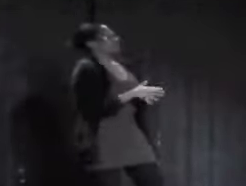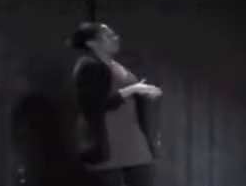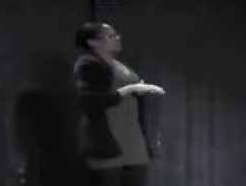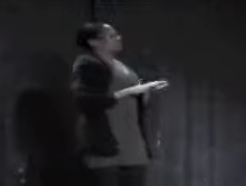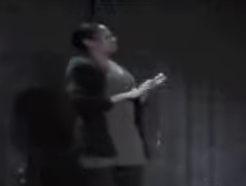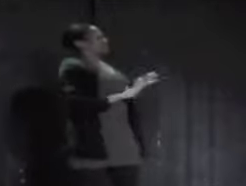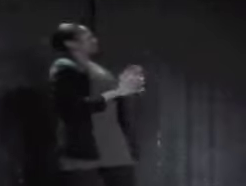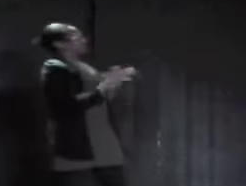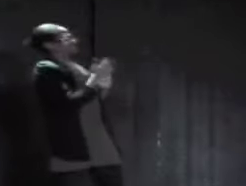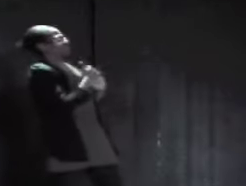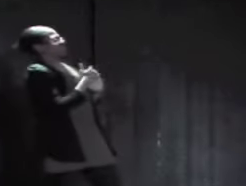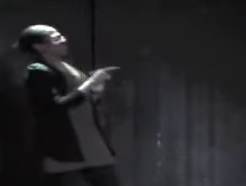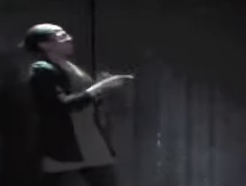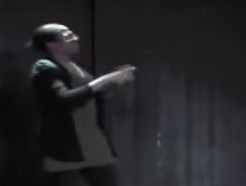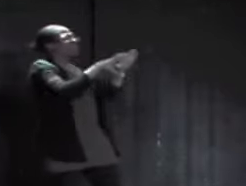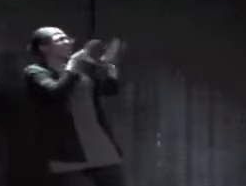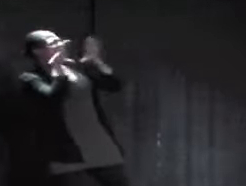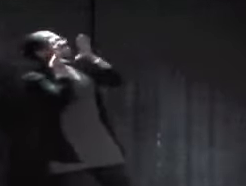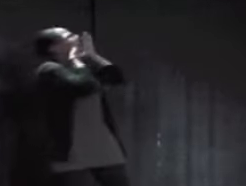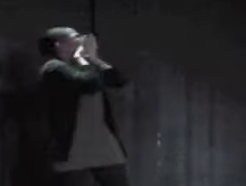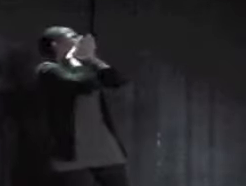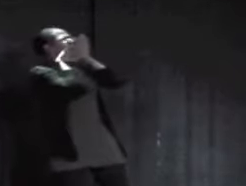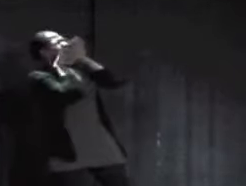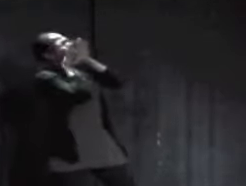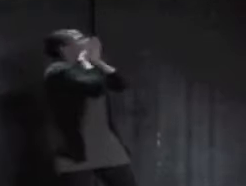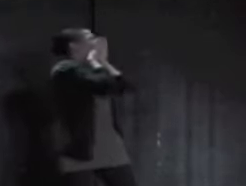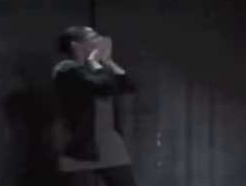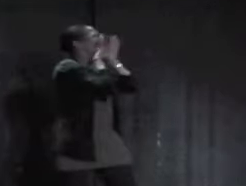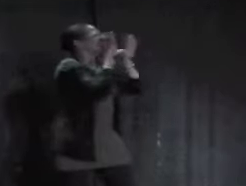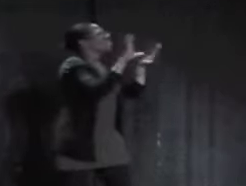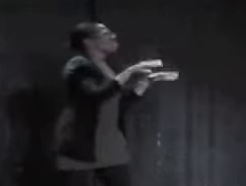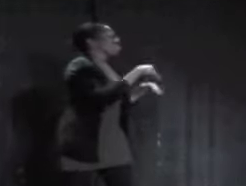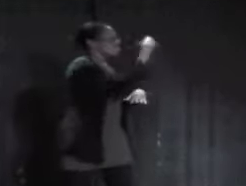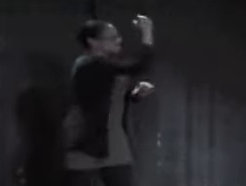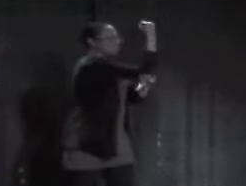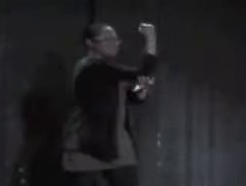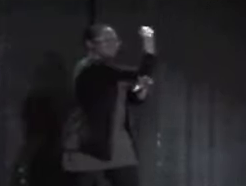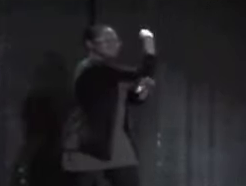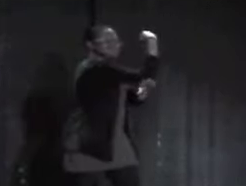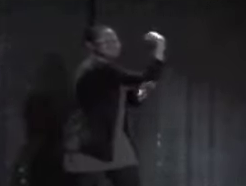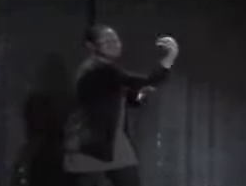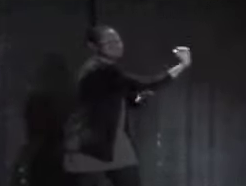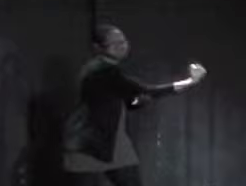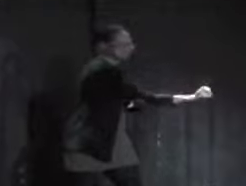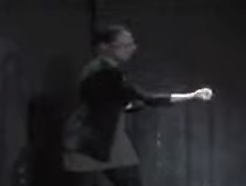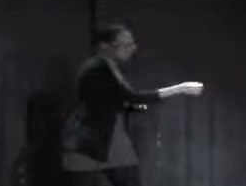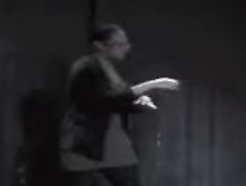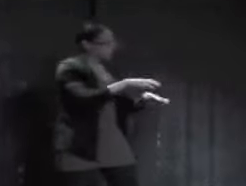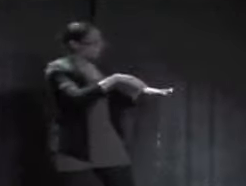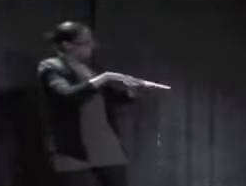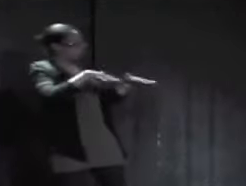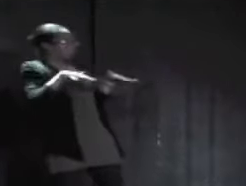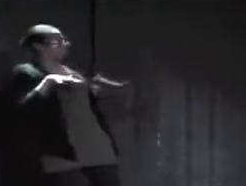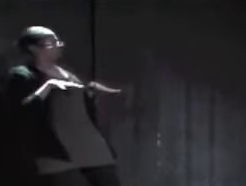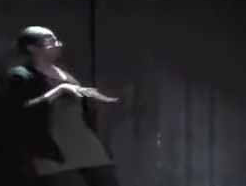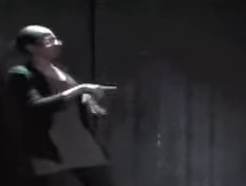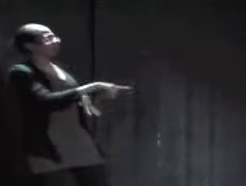He puts the axe down, he steps back, and yells again, "Timber!" And the tree falls, and he feels